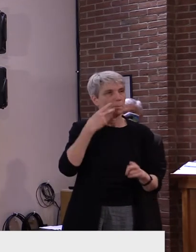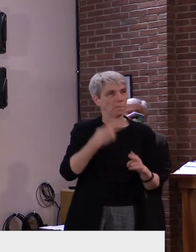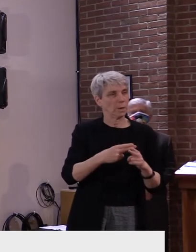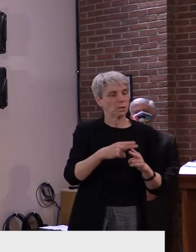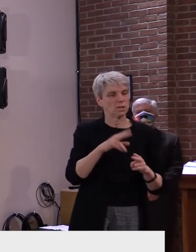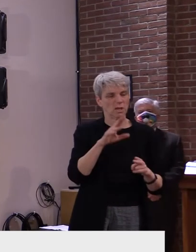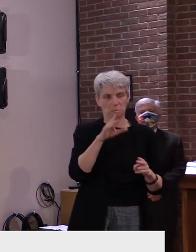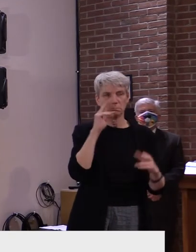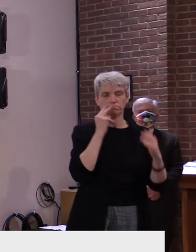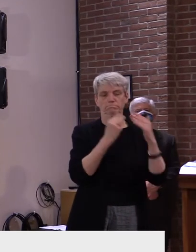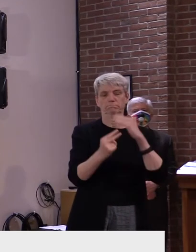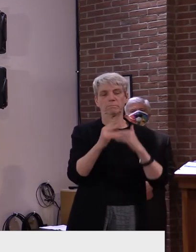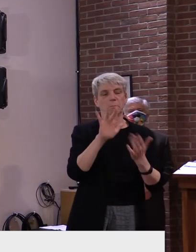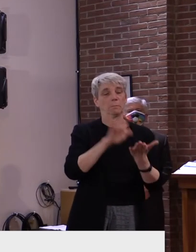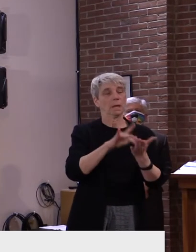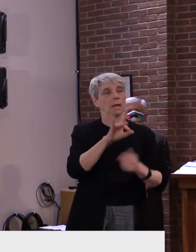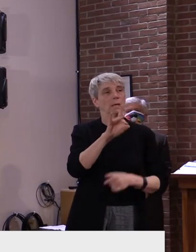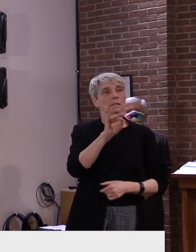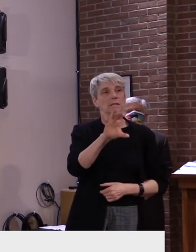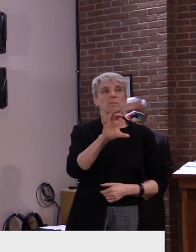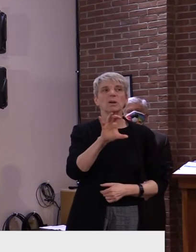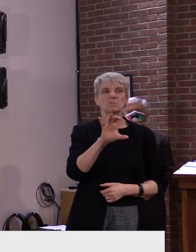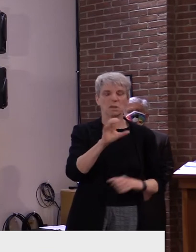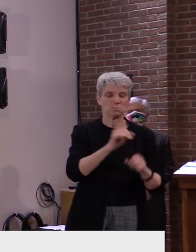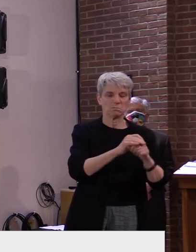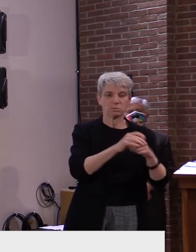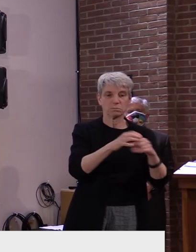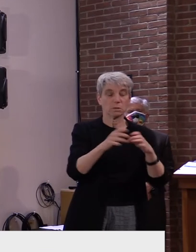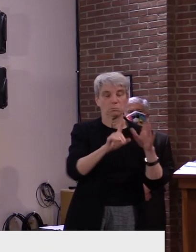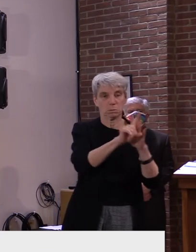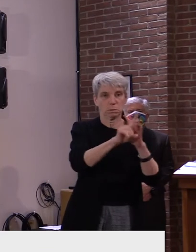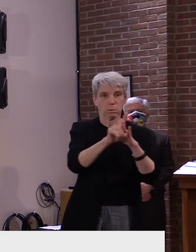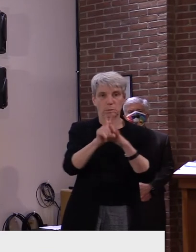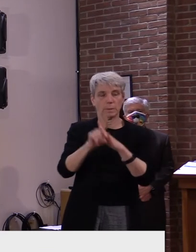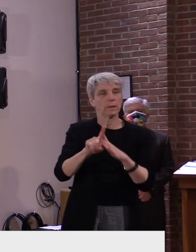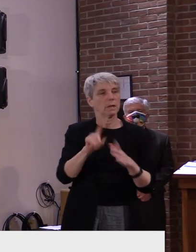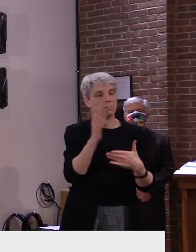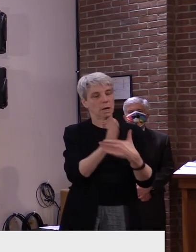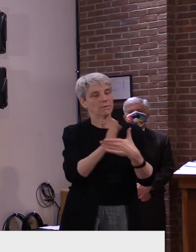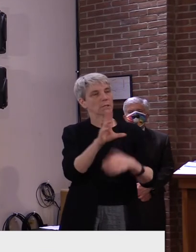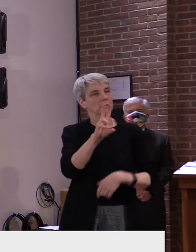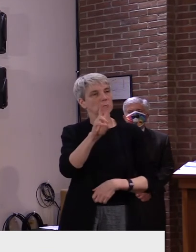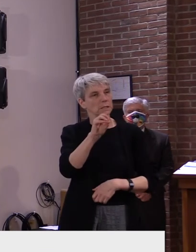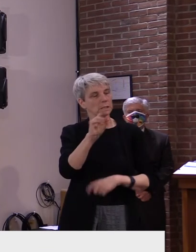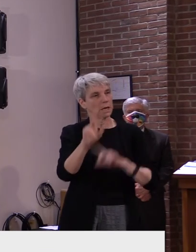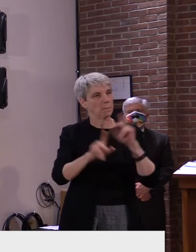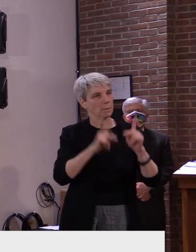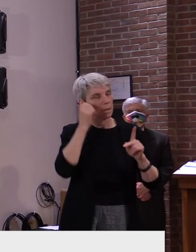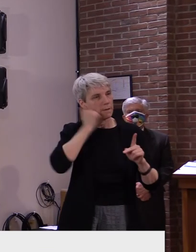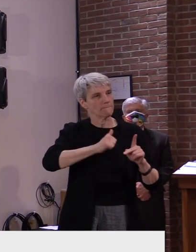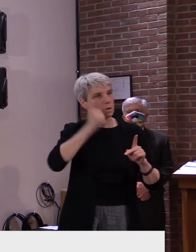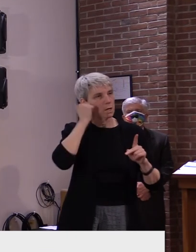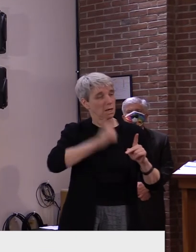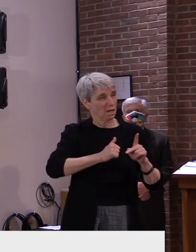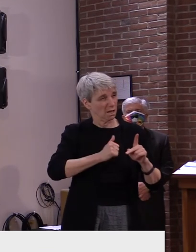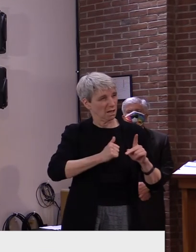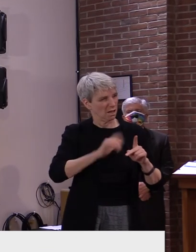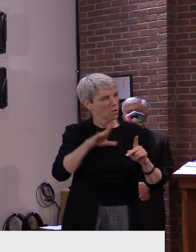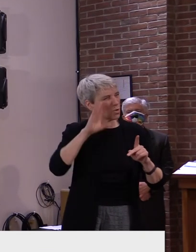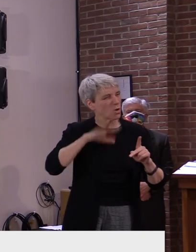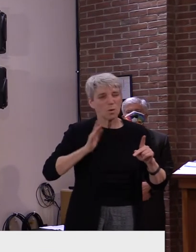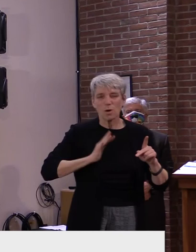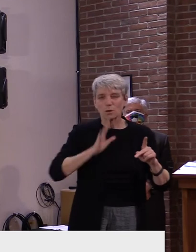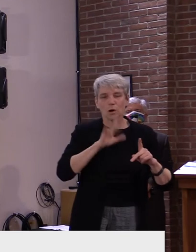mid-december is that an acceptable outcome and within um within the guardrails or if we stay on that